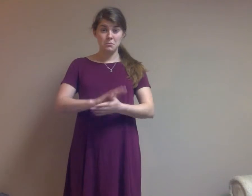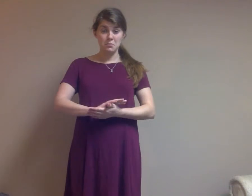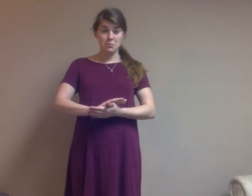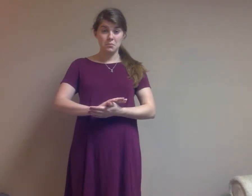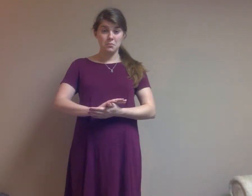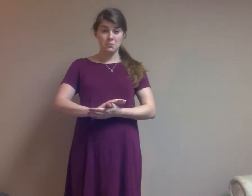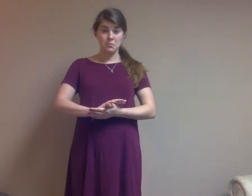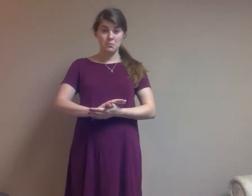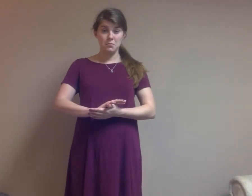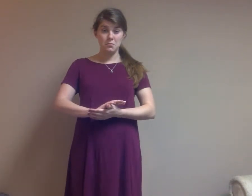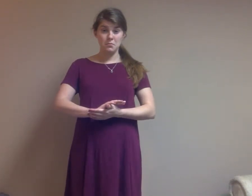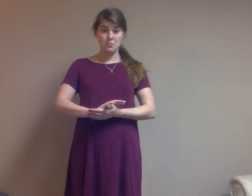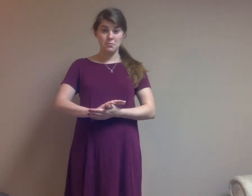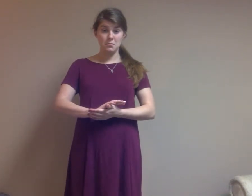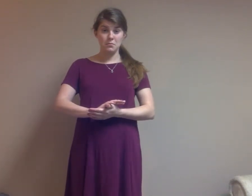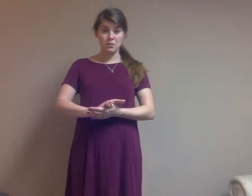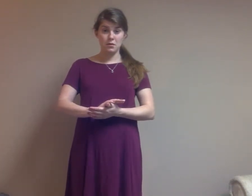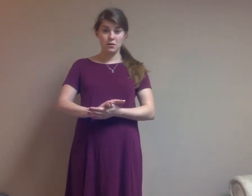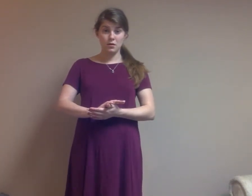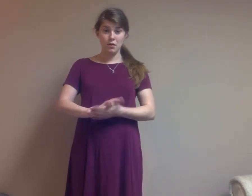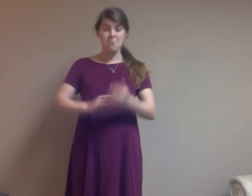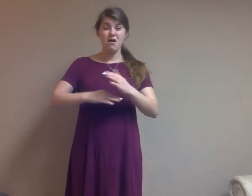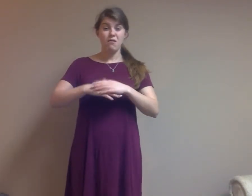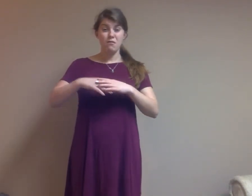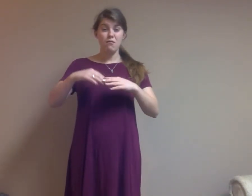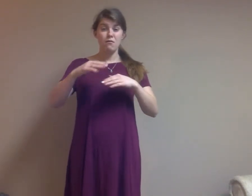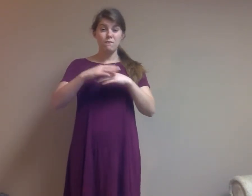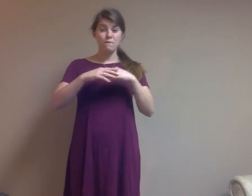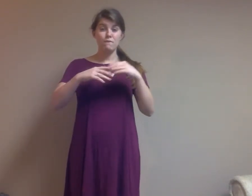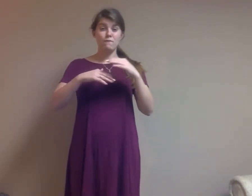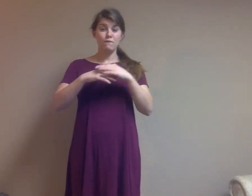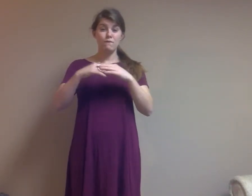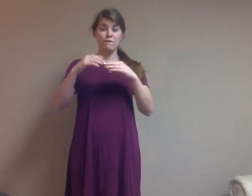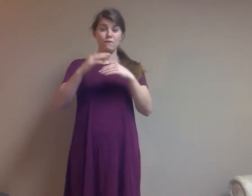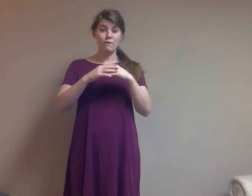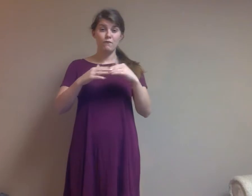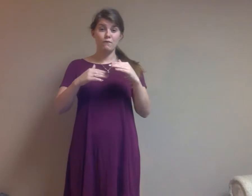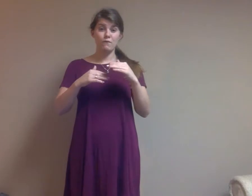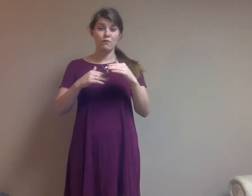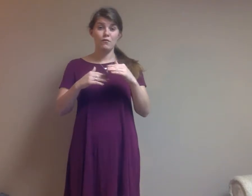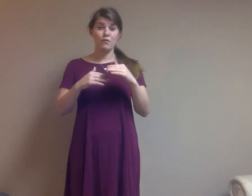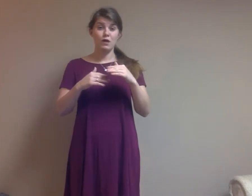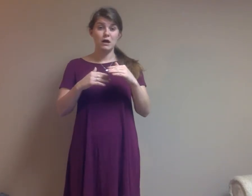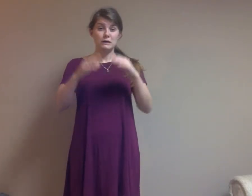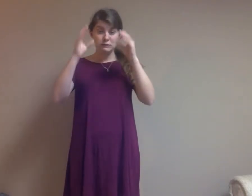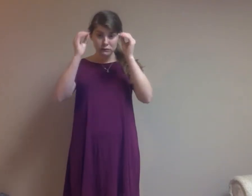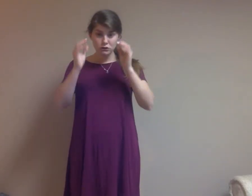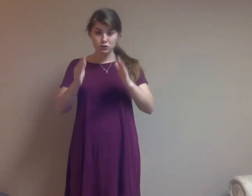children. It's very difficult because often a child that is homesick will naturally play up to their parent on the telephone